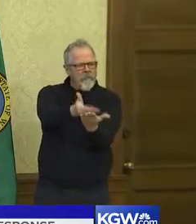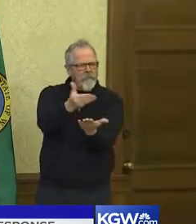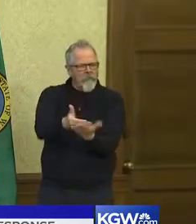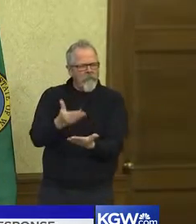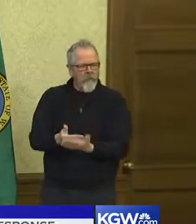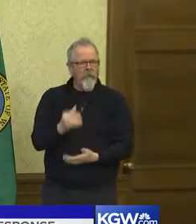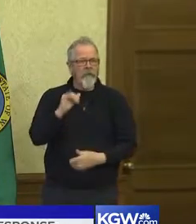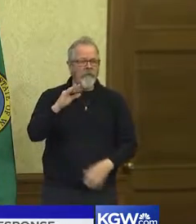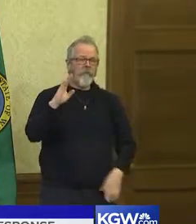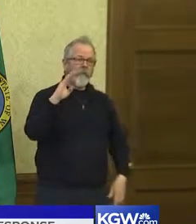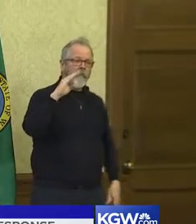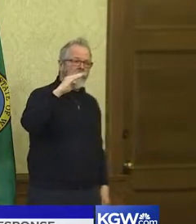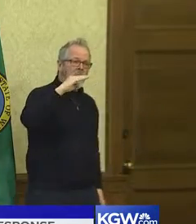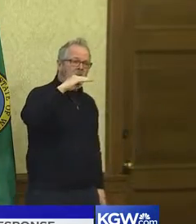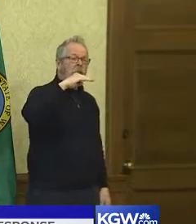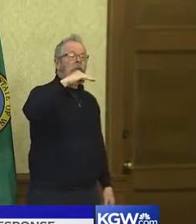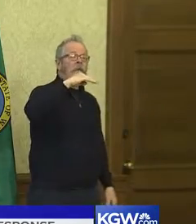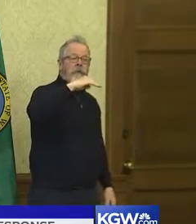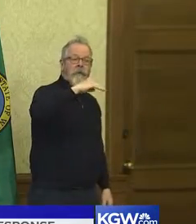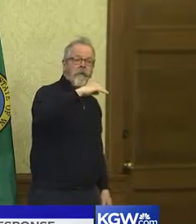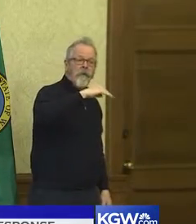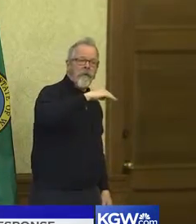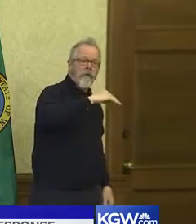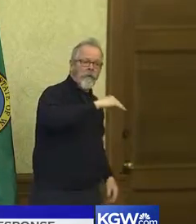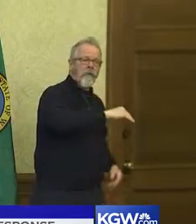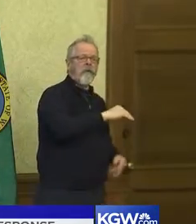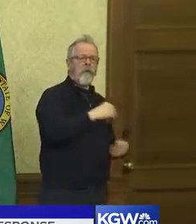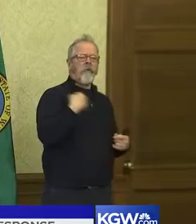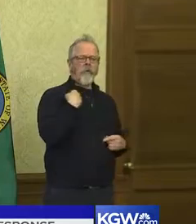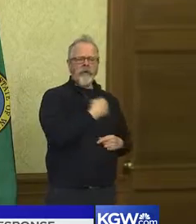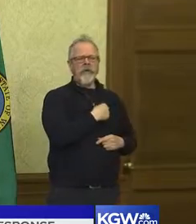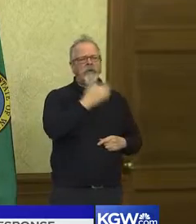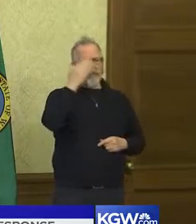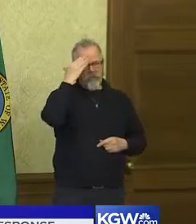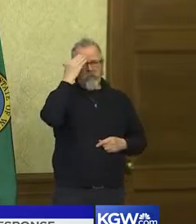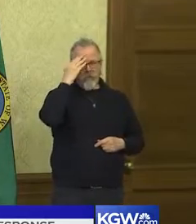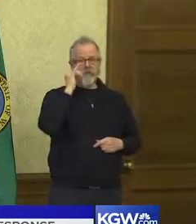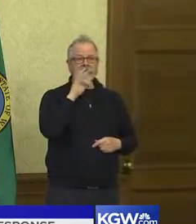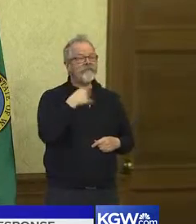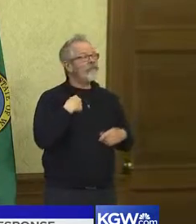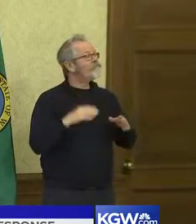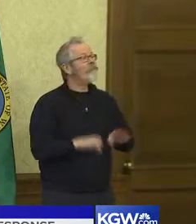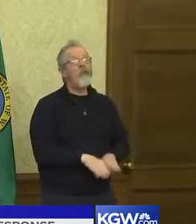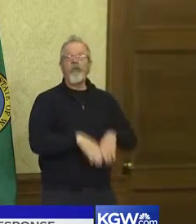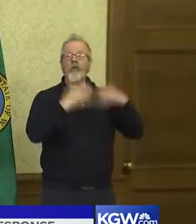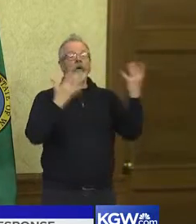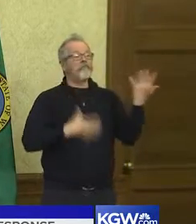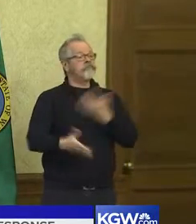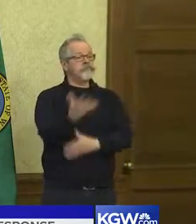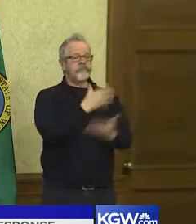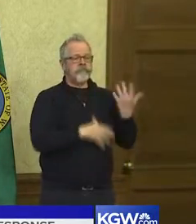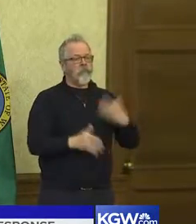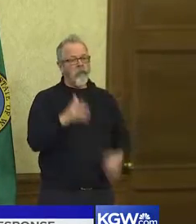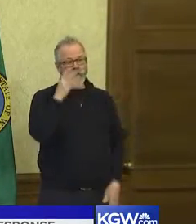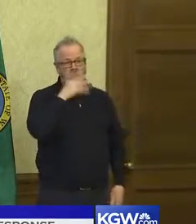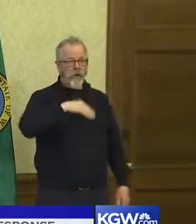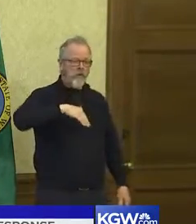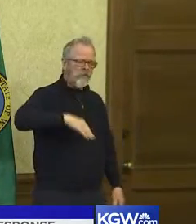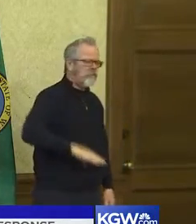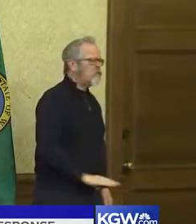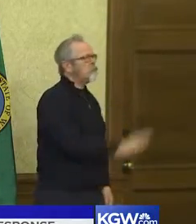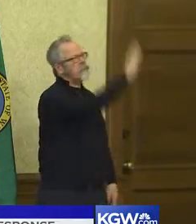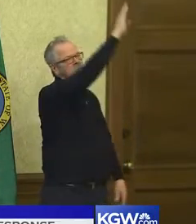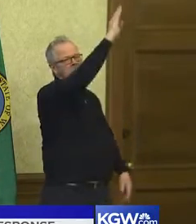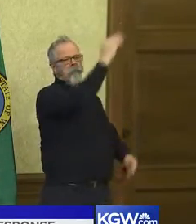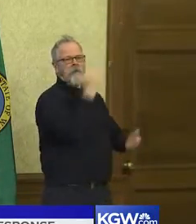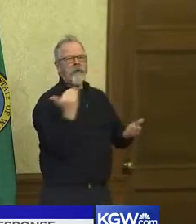the virus will come back and the fatalities will go up again. I shared a graph for you yesterday on 2 graphs that